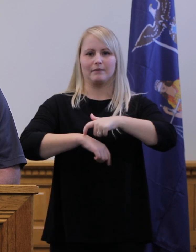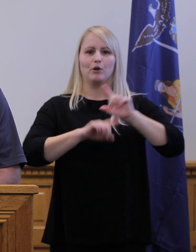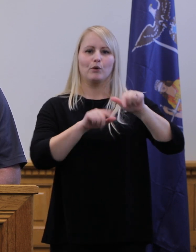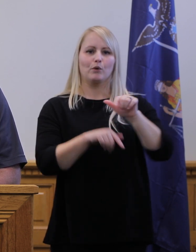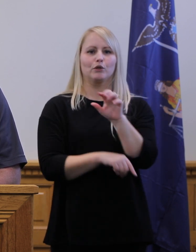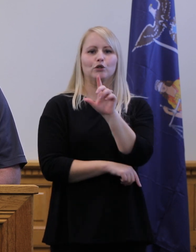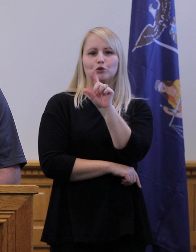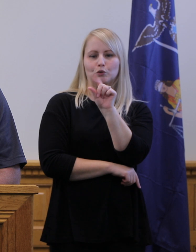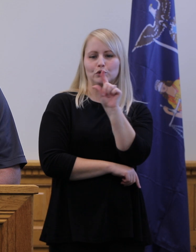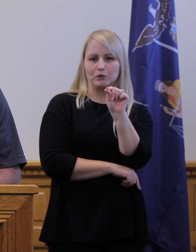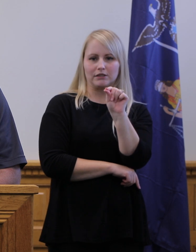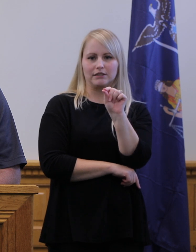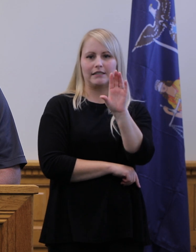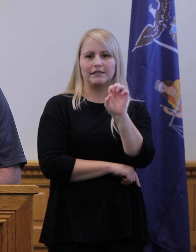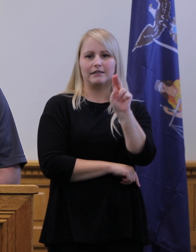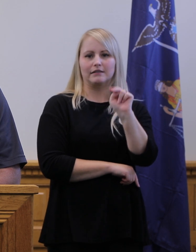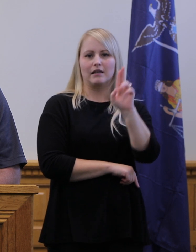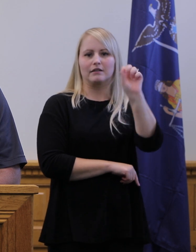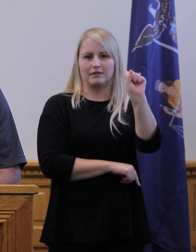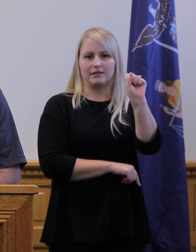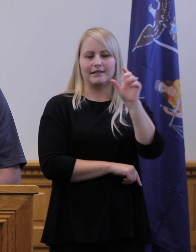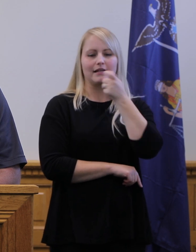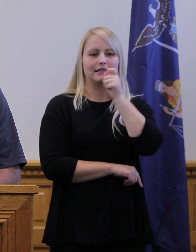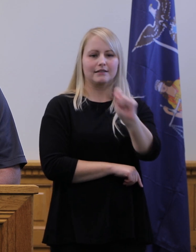2020census.gov or call